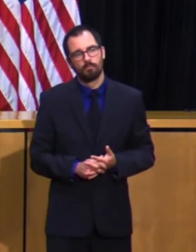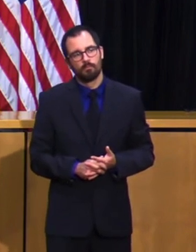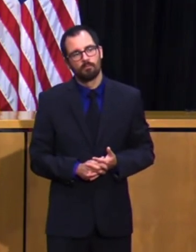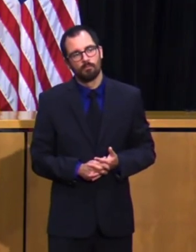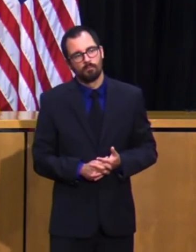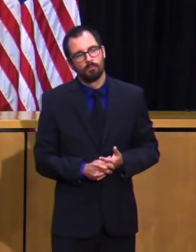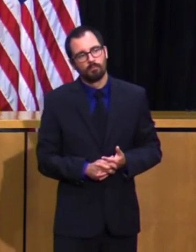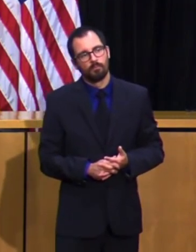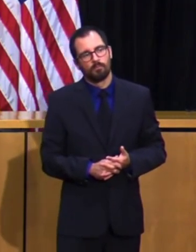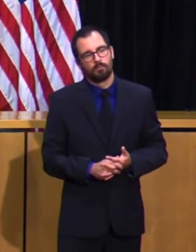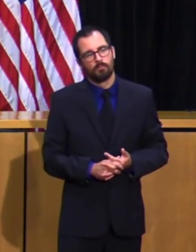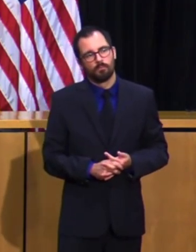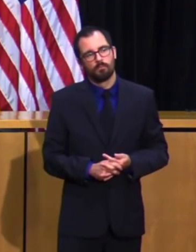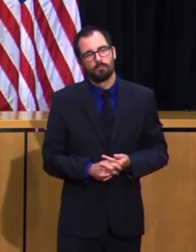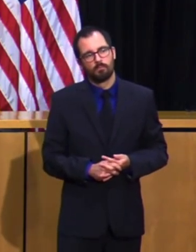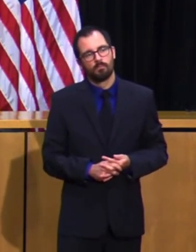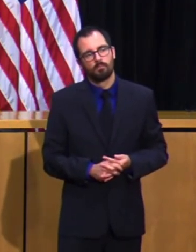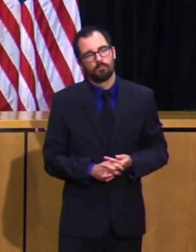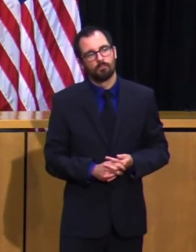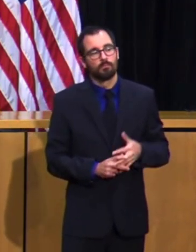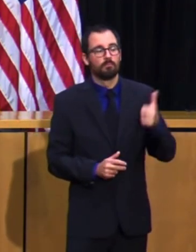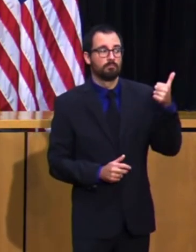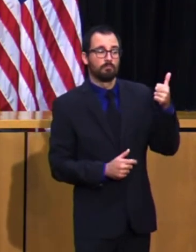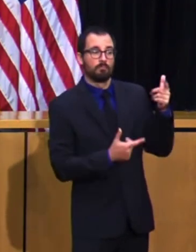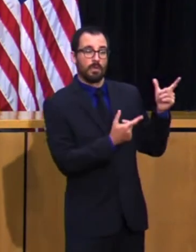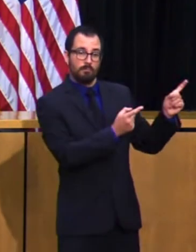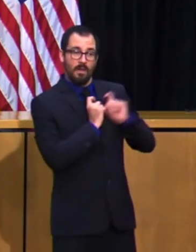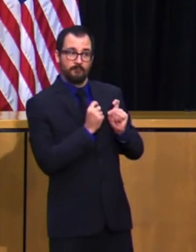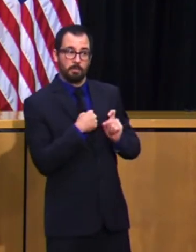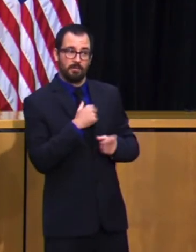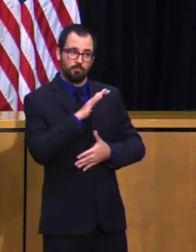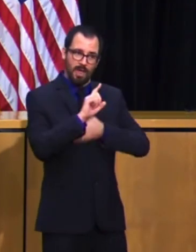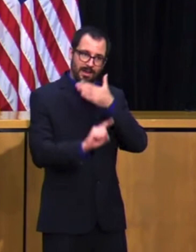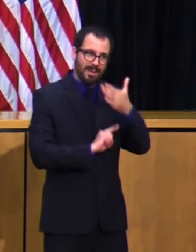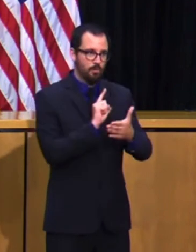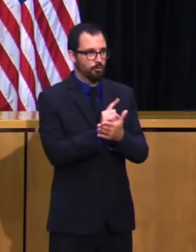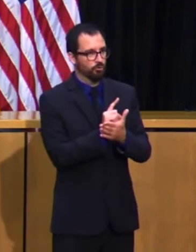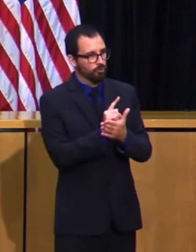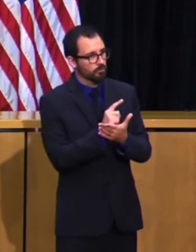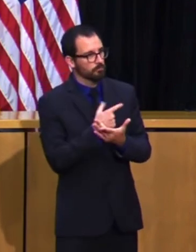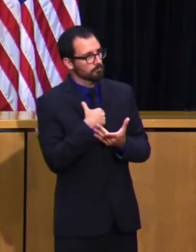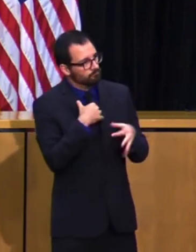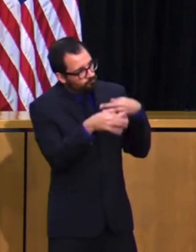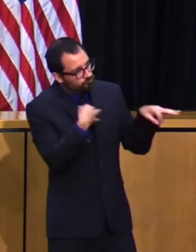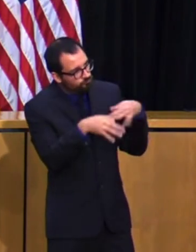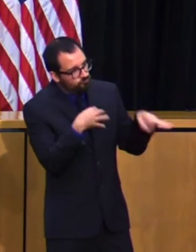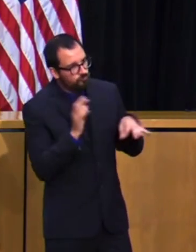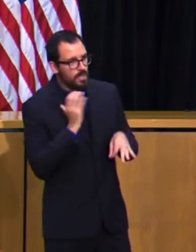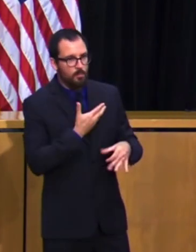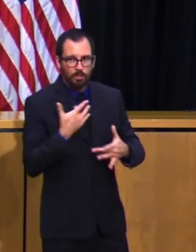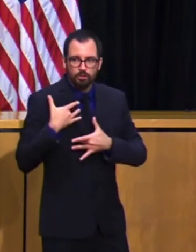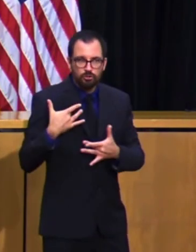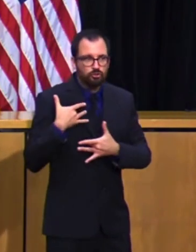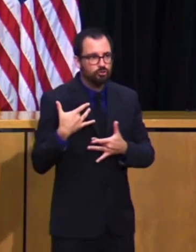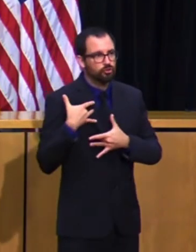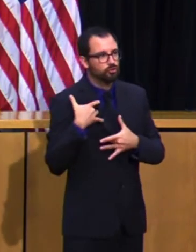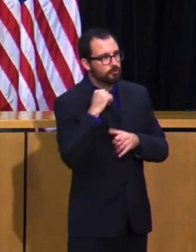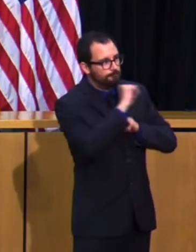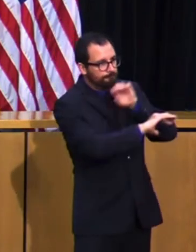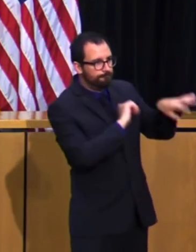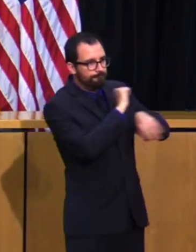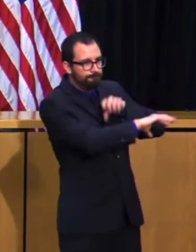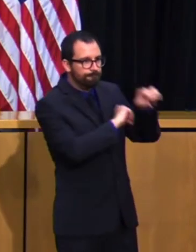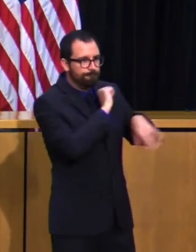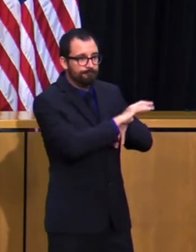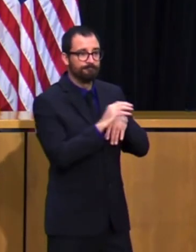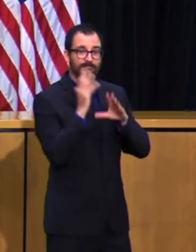that that both the House and the Senate will find a way to get to yes on this. I mean, I've had a lot of conversations with Congressman Neal about